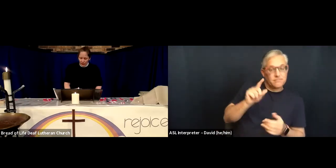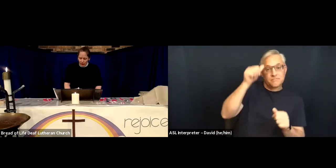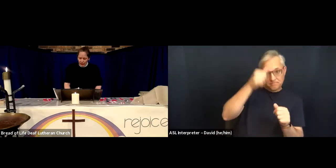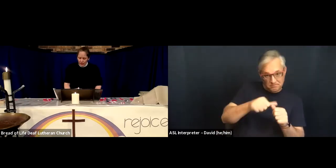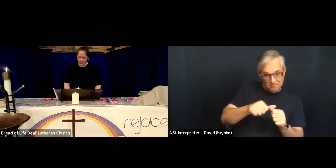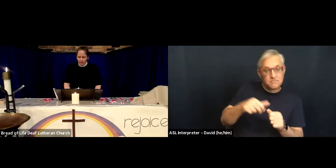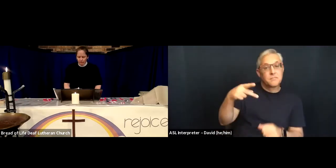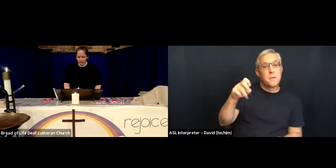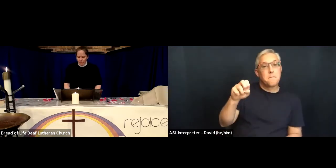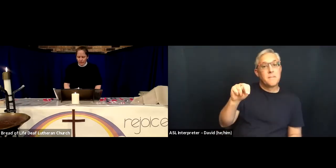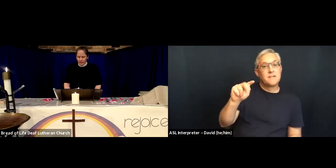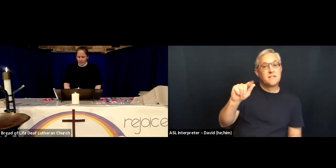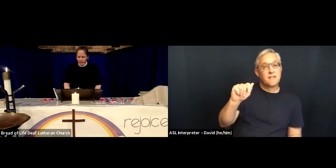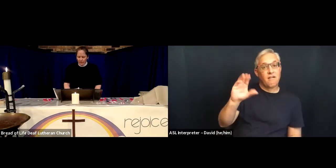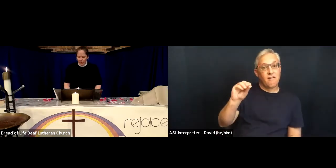of Pentecost.